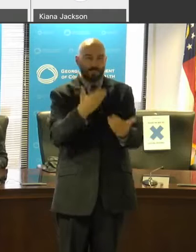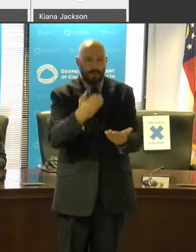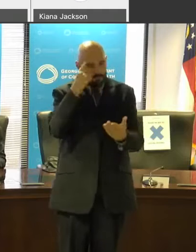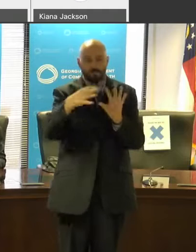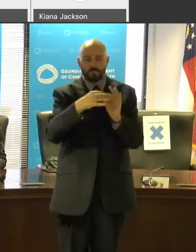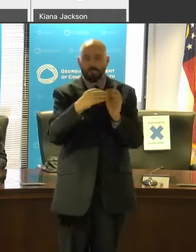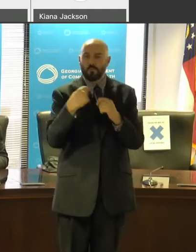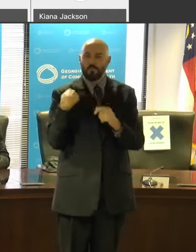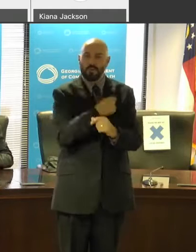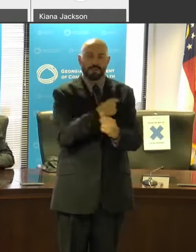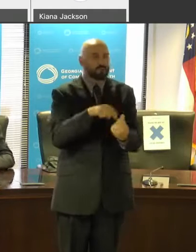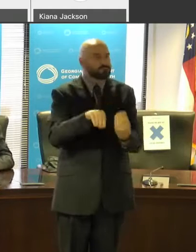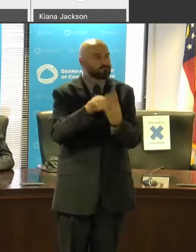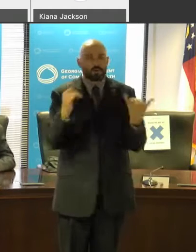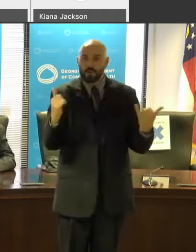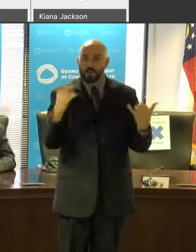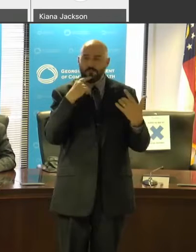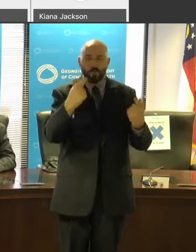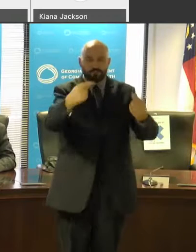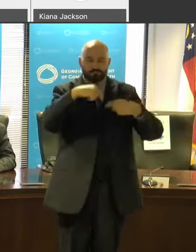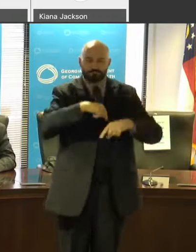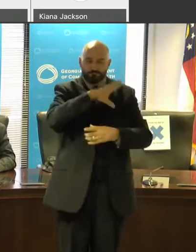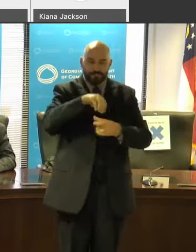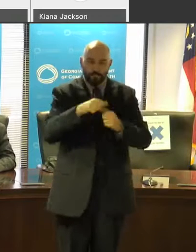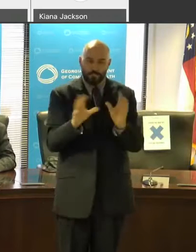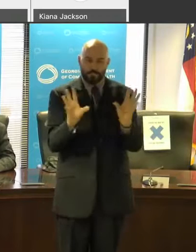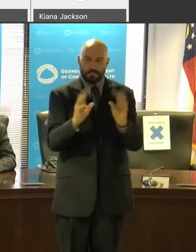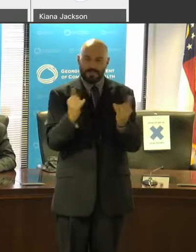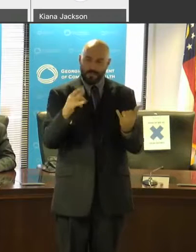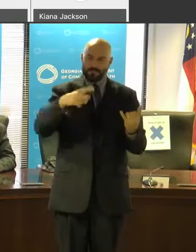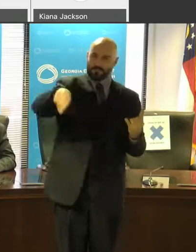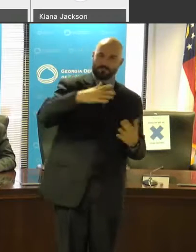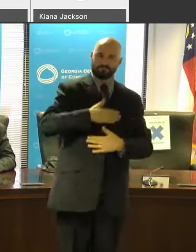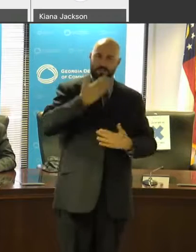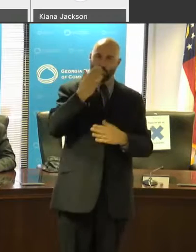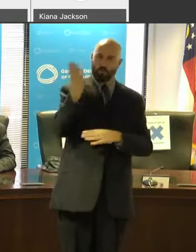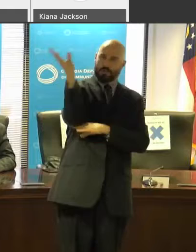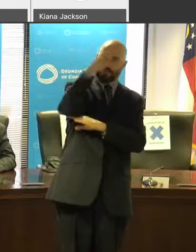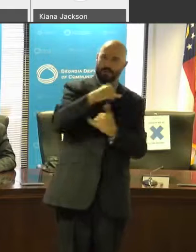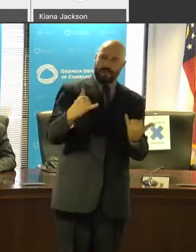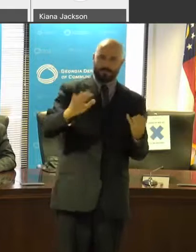today and participating, and you all have a good day. Goodbye.